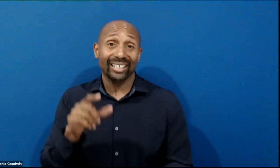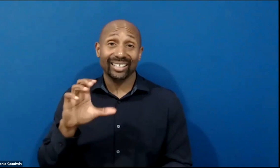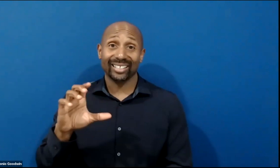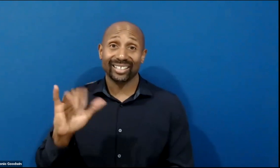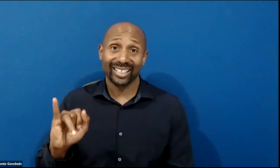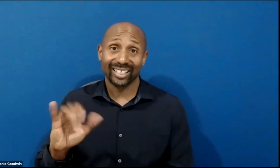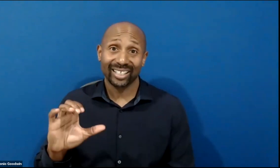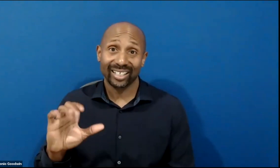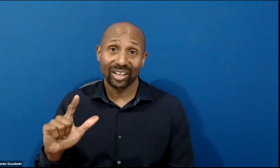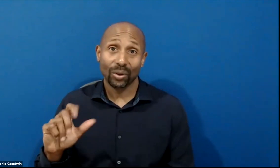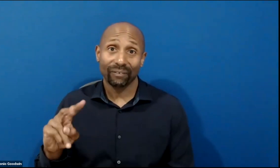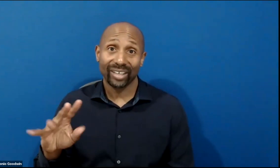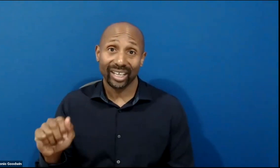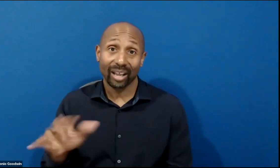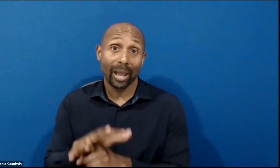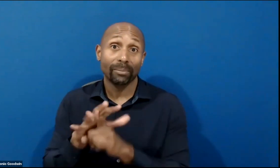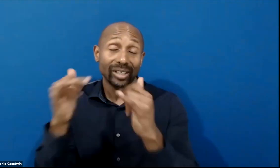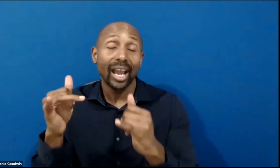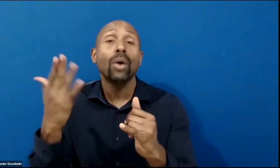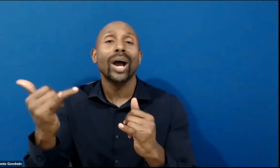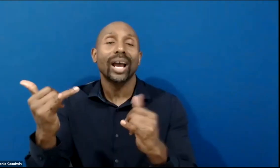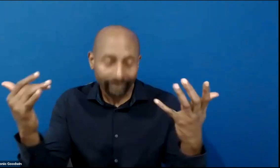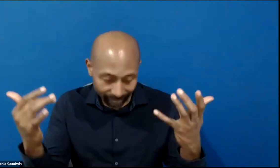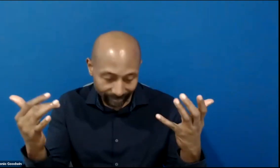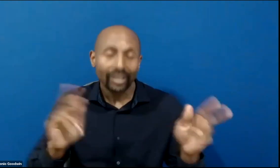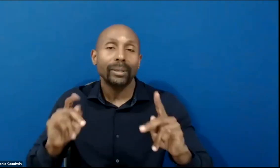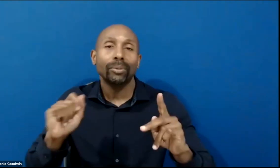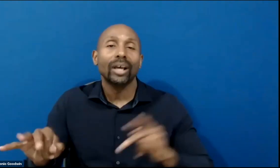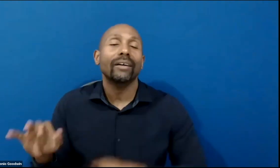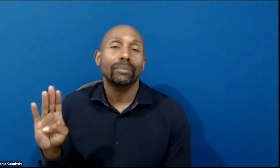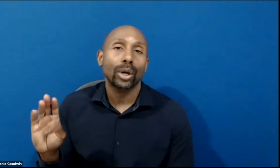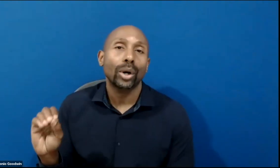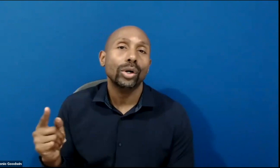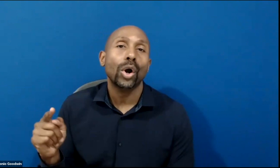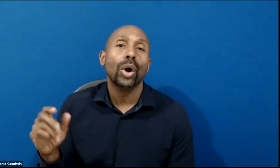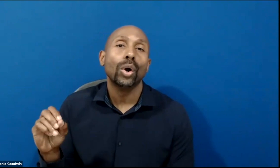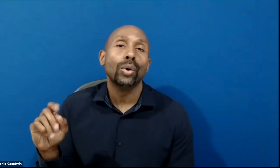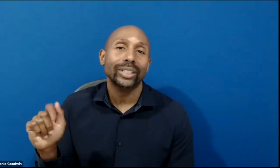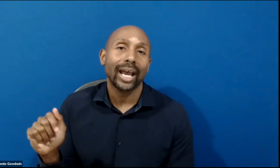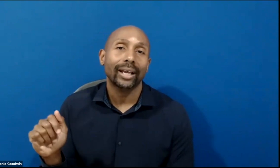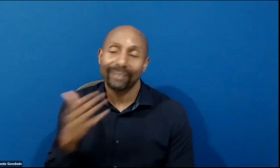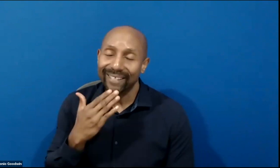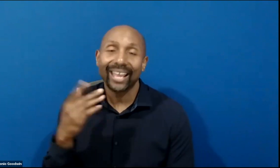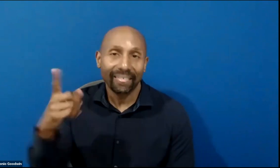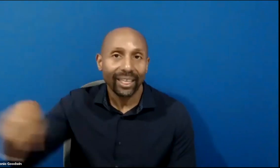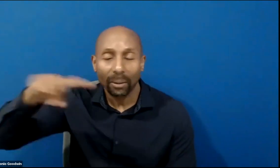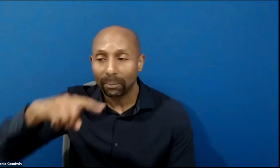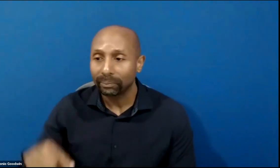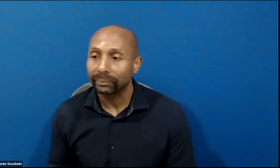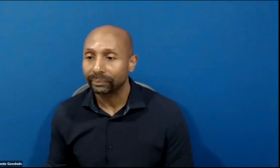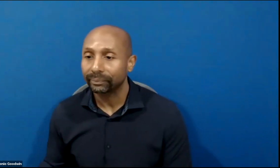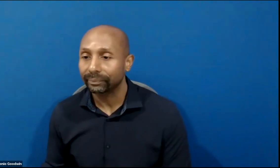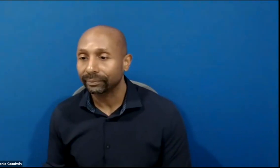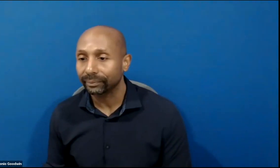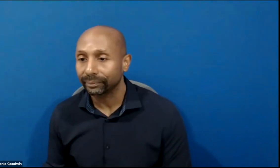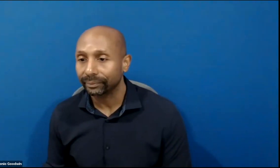Bogotá that have accepted it. And that was very interesting when Olatunji Oboi called me